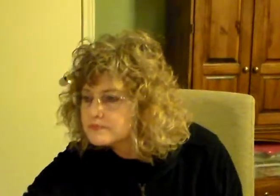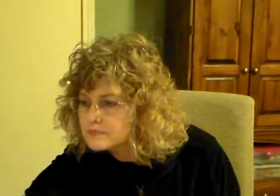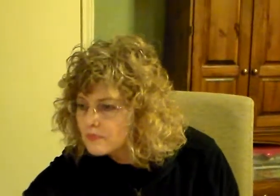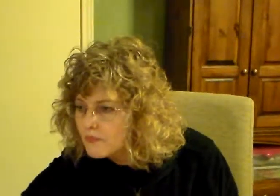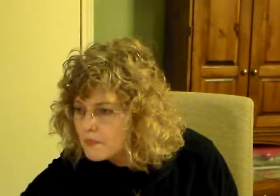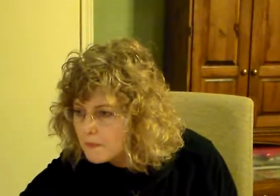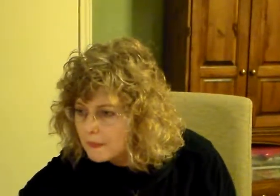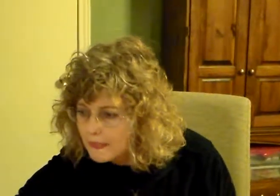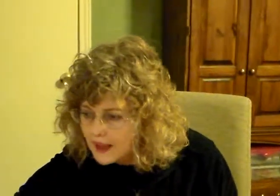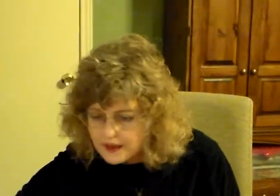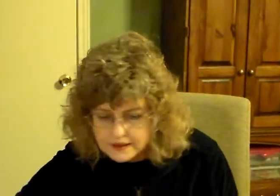Here are the answers.